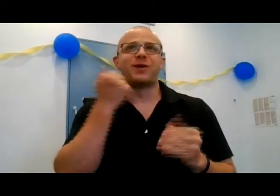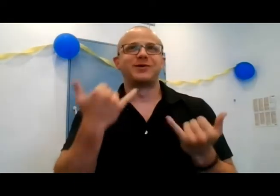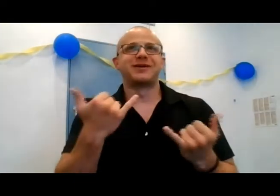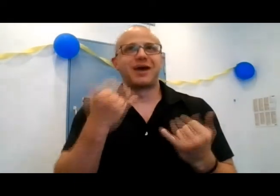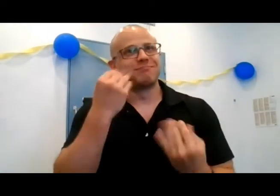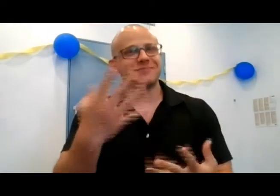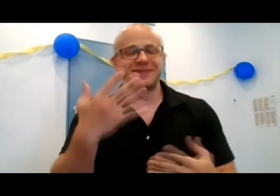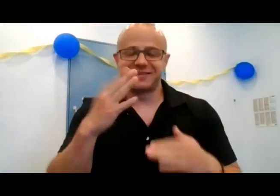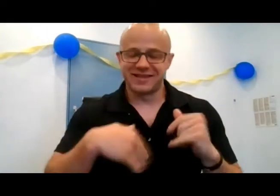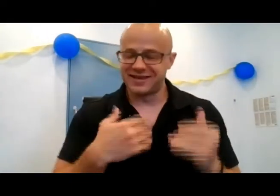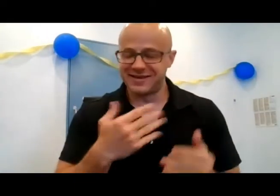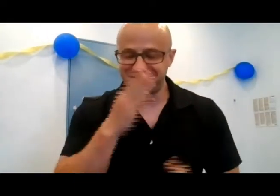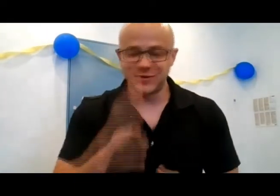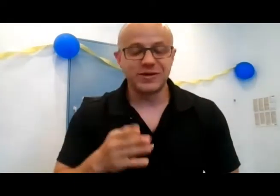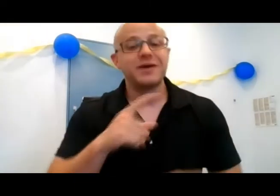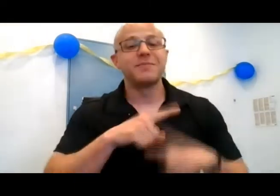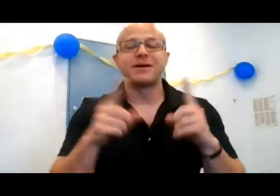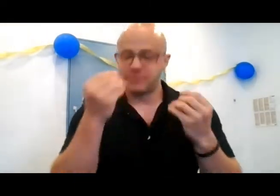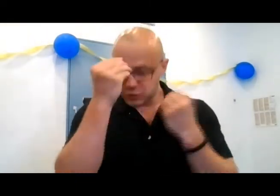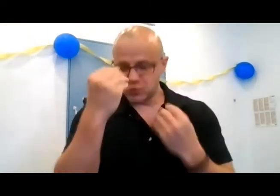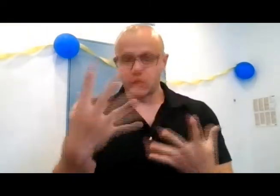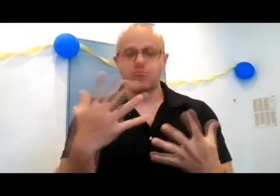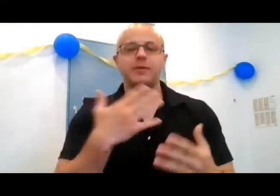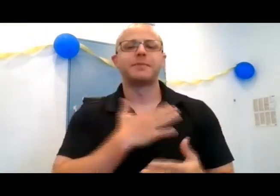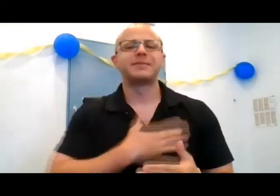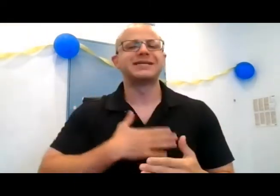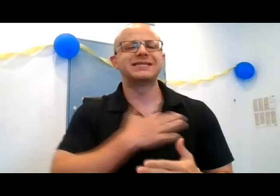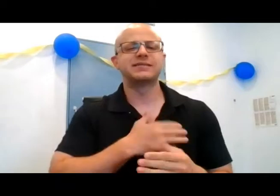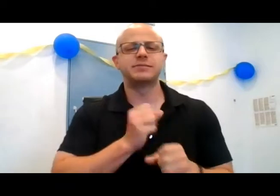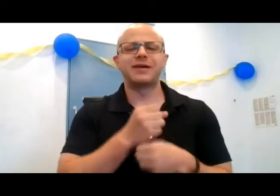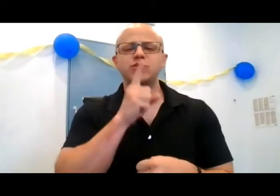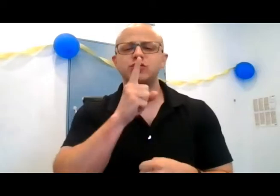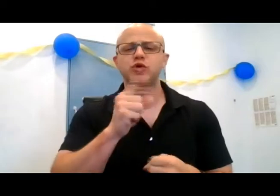I know this may not be appropriate, but I'm going to let you know anyways.